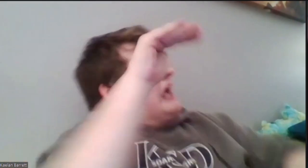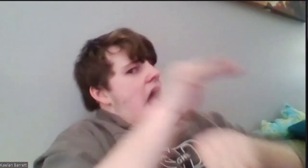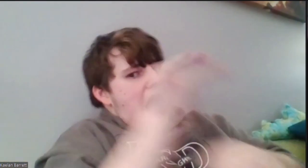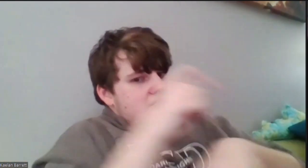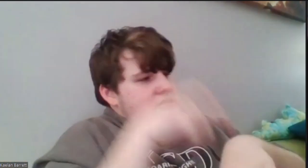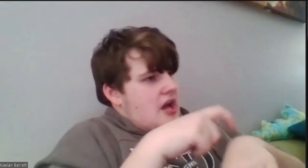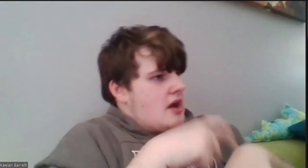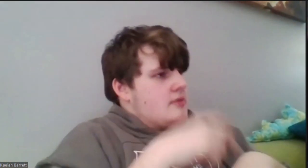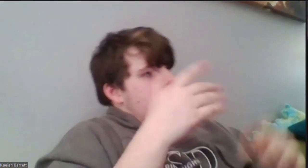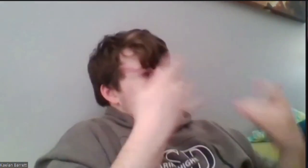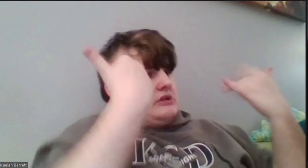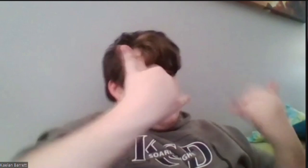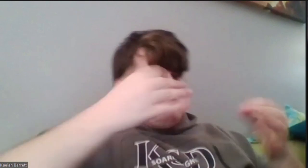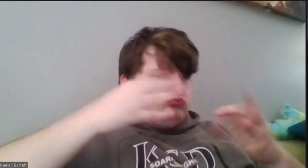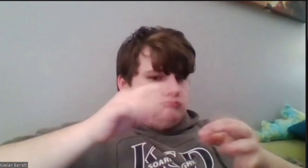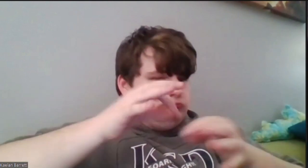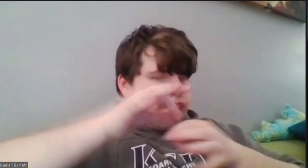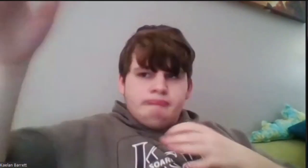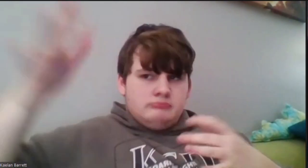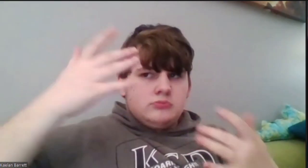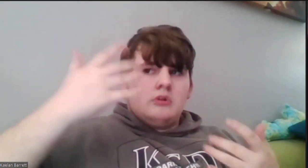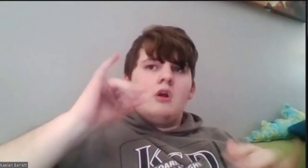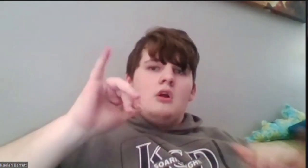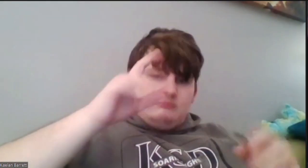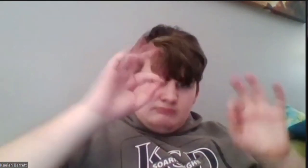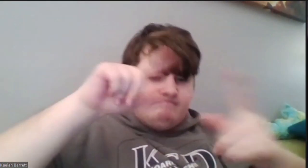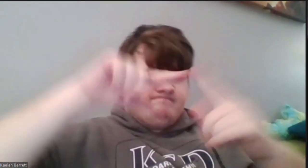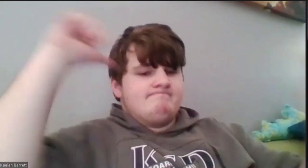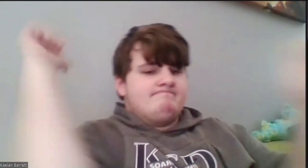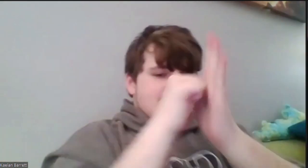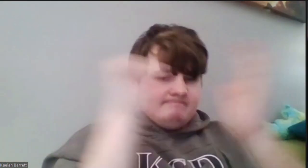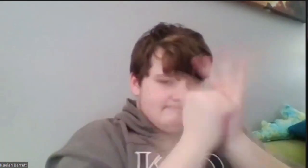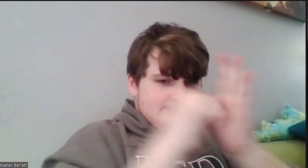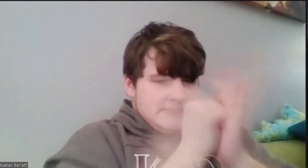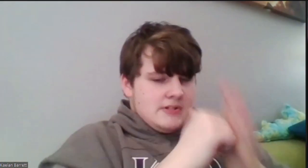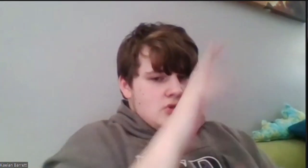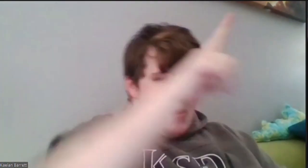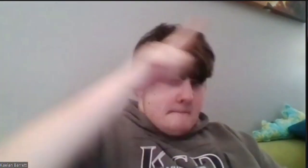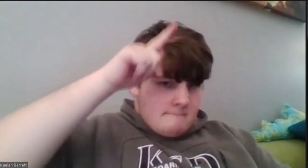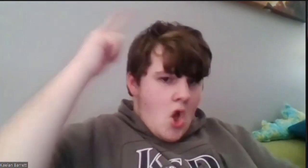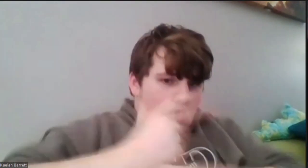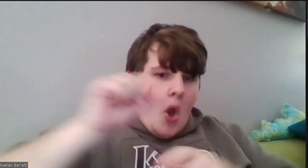and at night, they've played all day. So now,